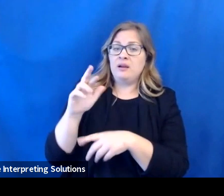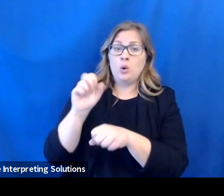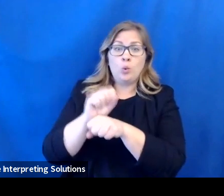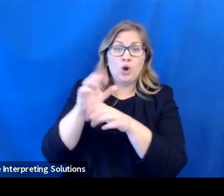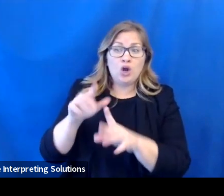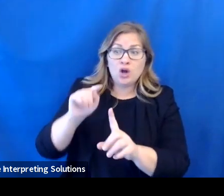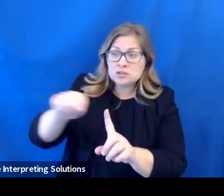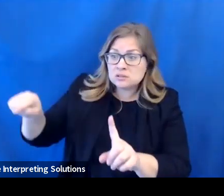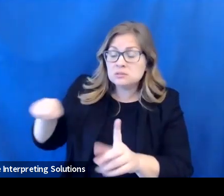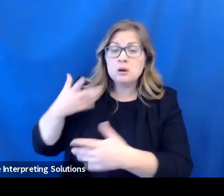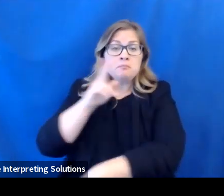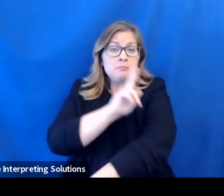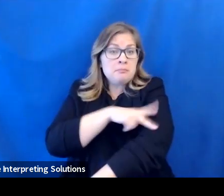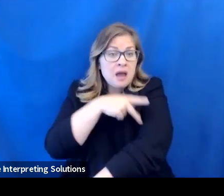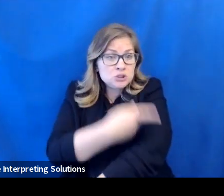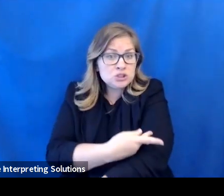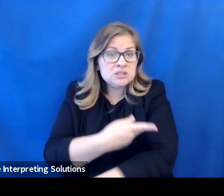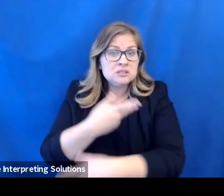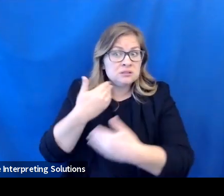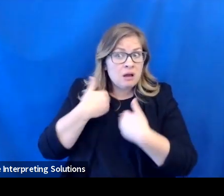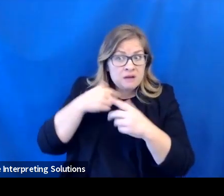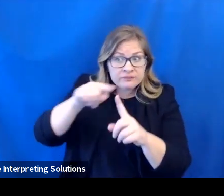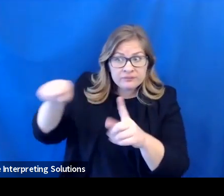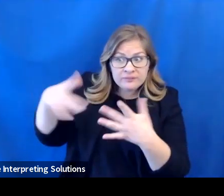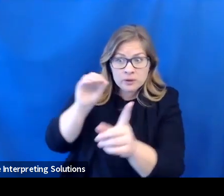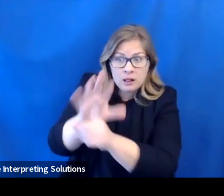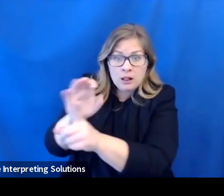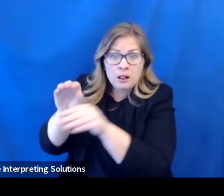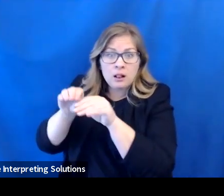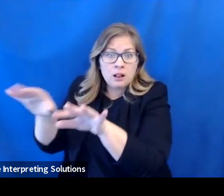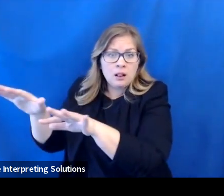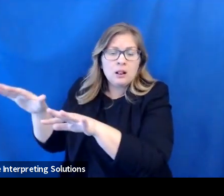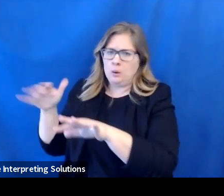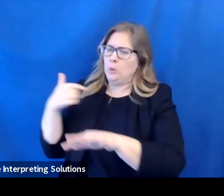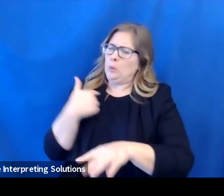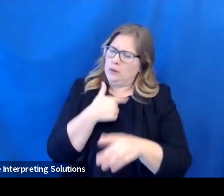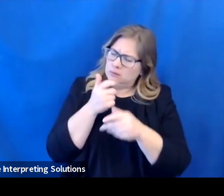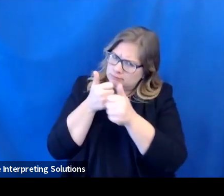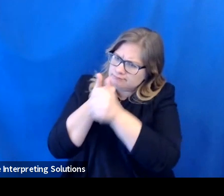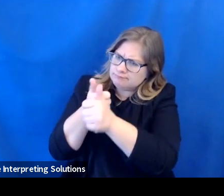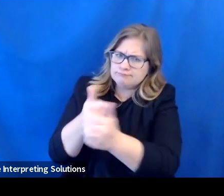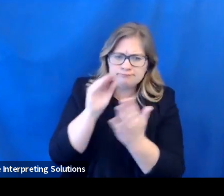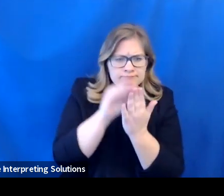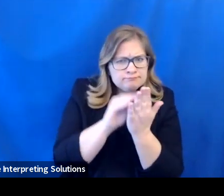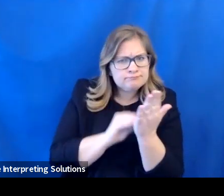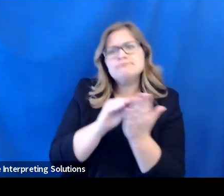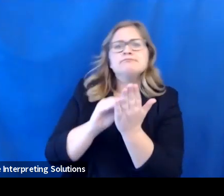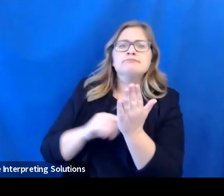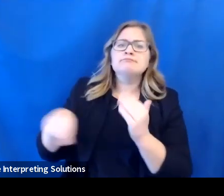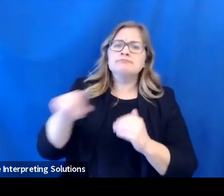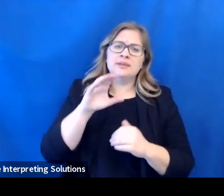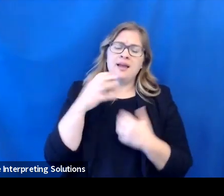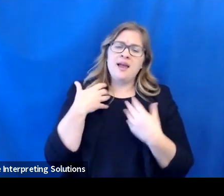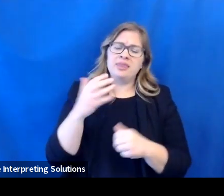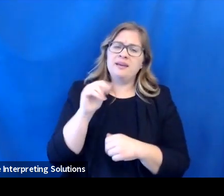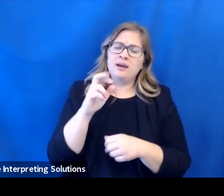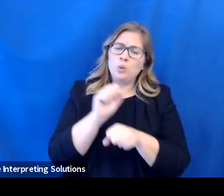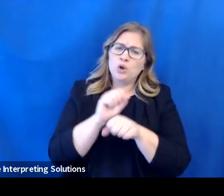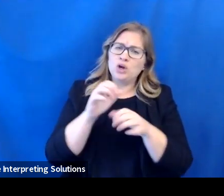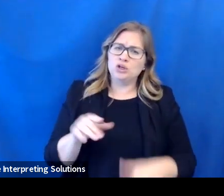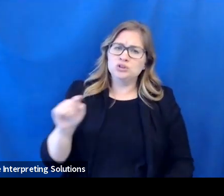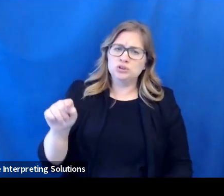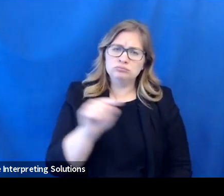strong effort to make sure that healthcare workers who may have been exposed are put into quarantine and